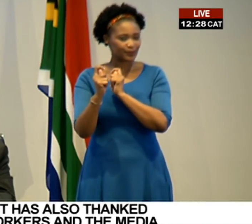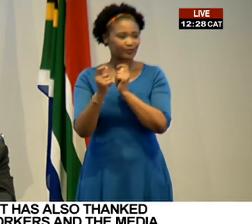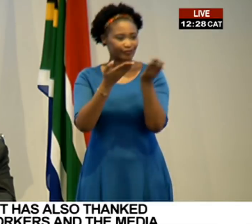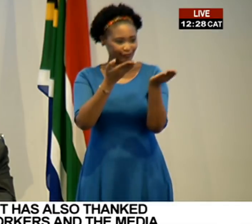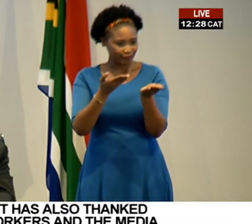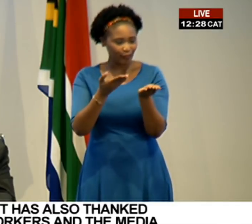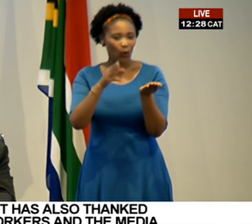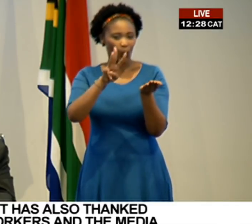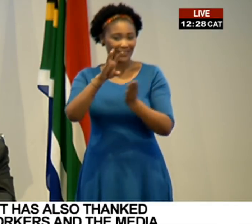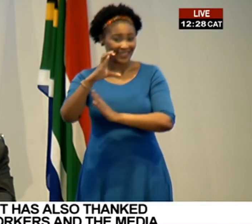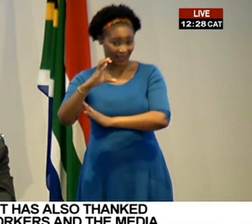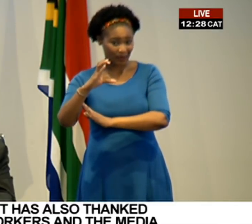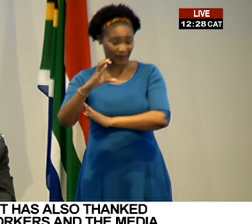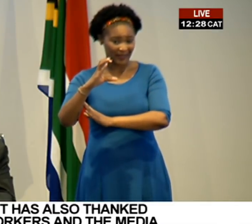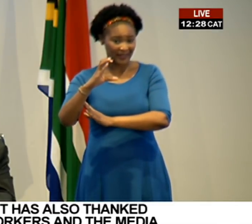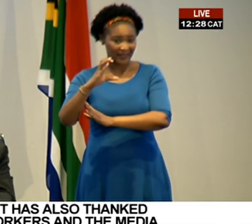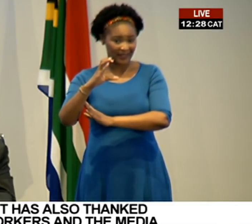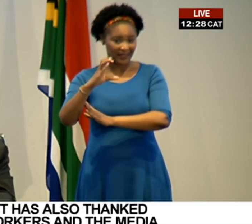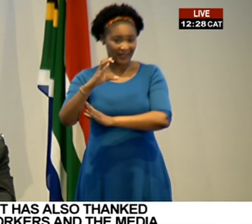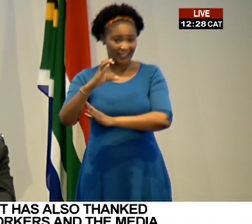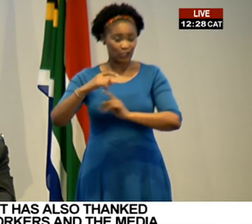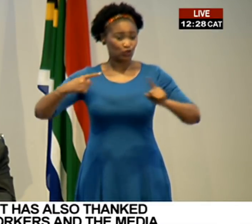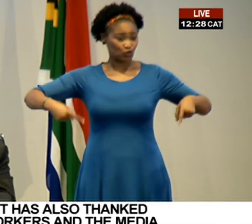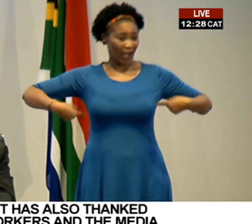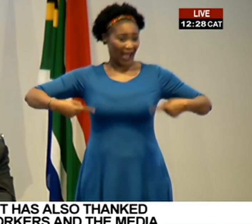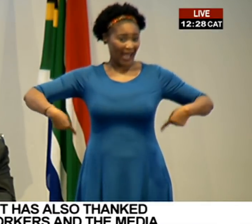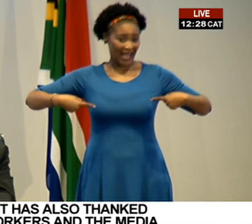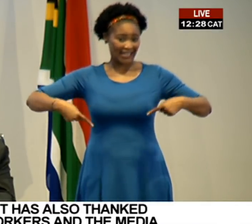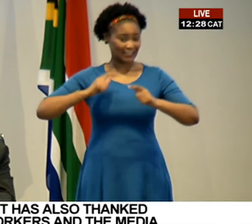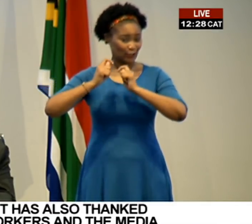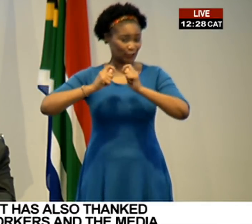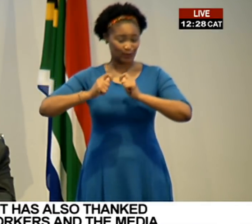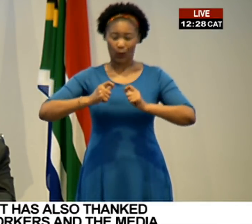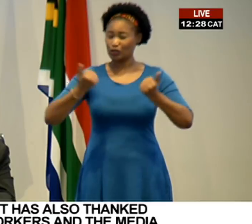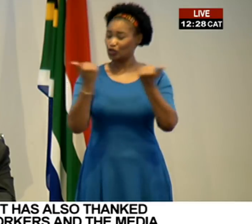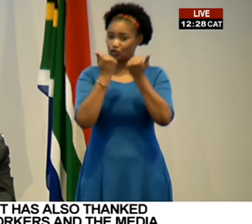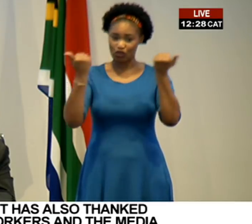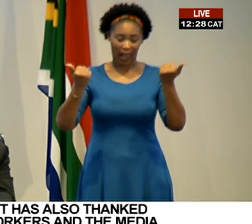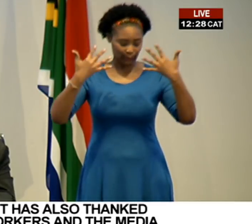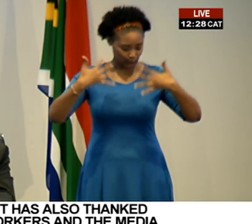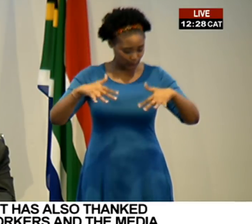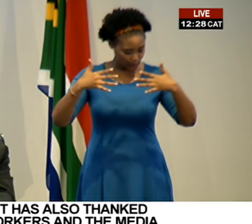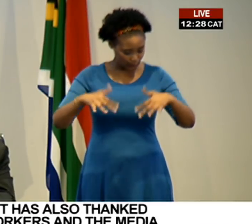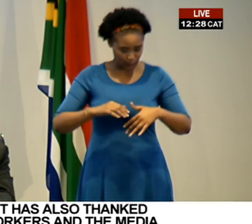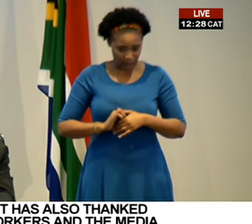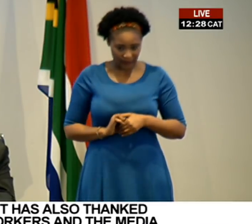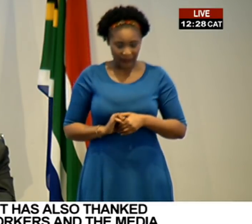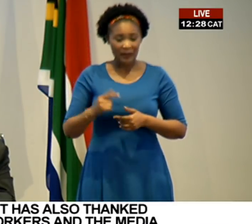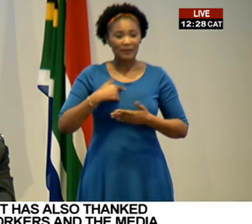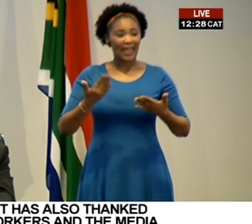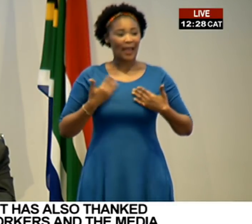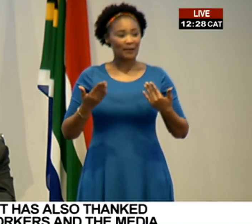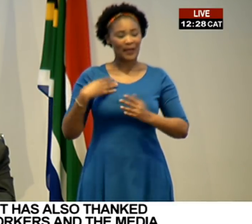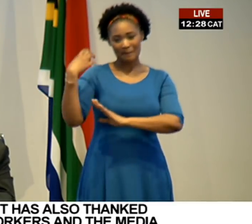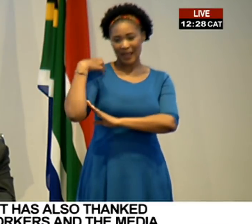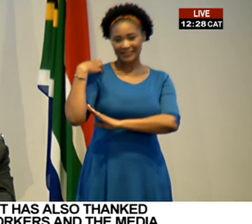here in the Western Cape, particularly train transportation, is a major challenge, and I'm glad that Minister Mbalula